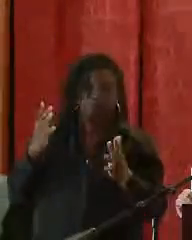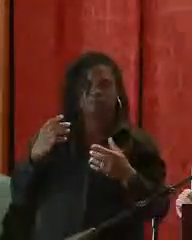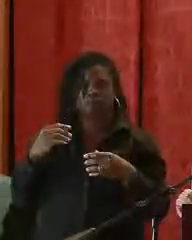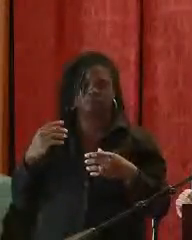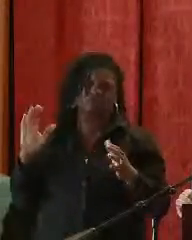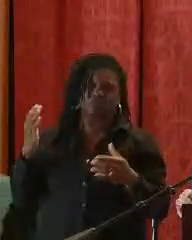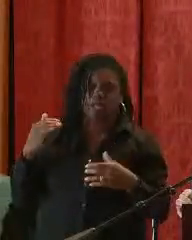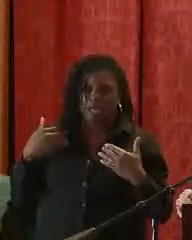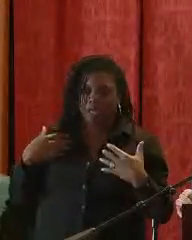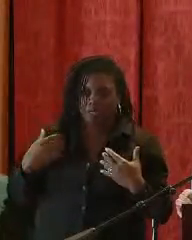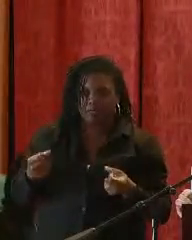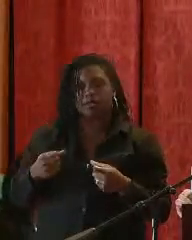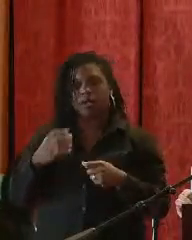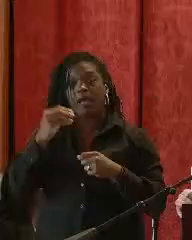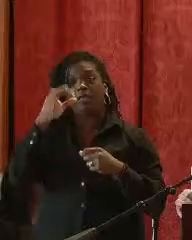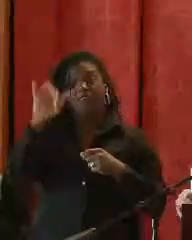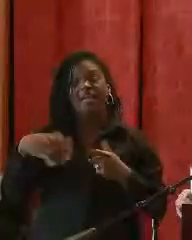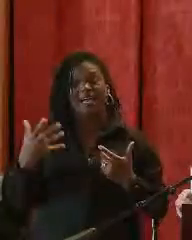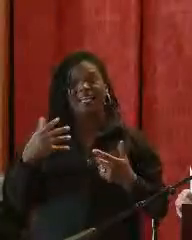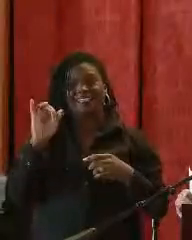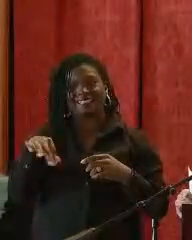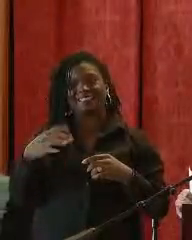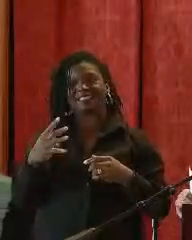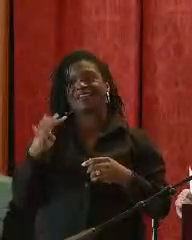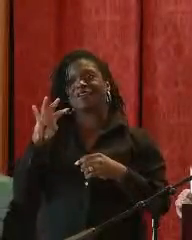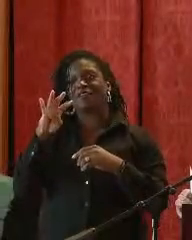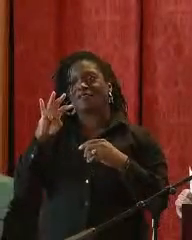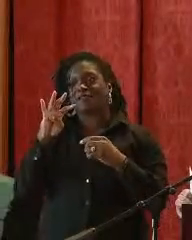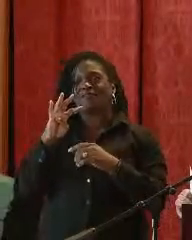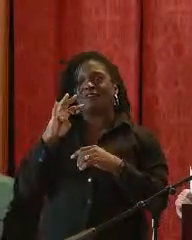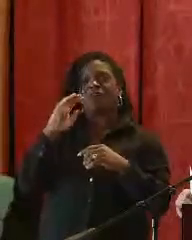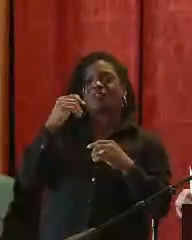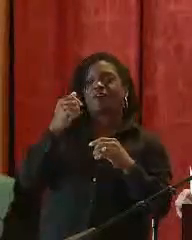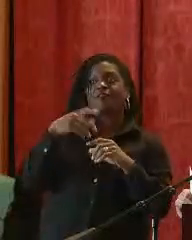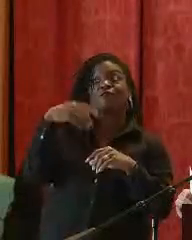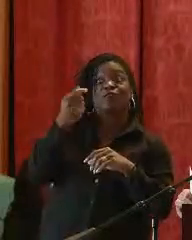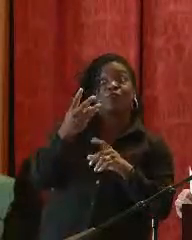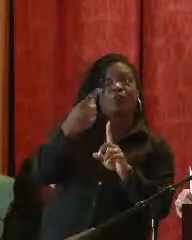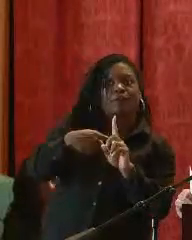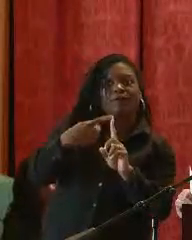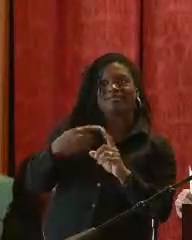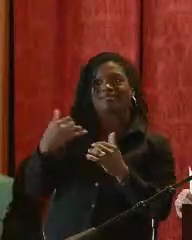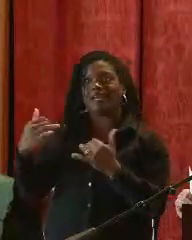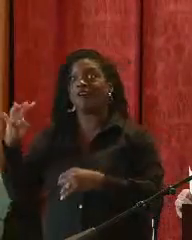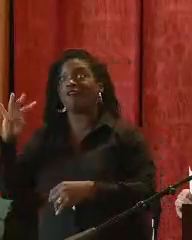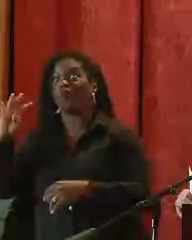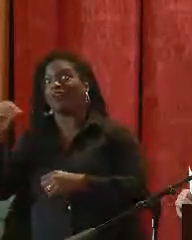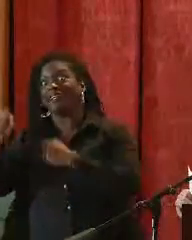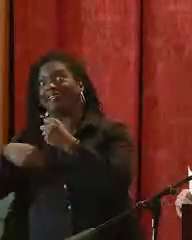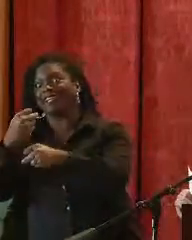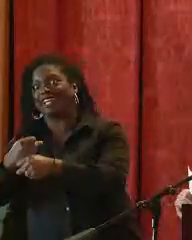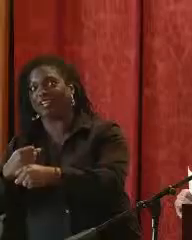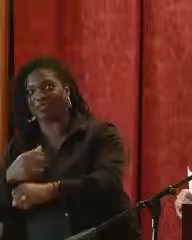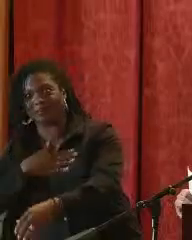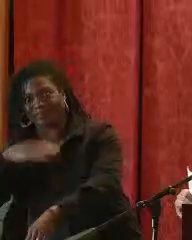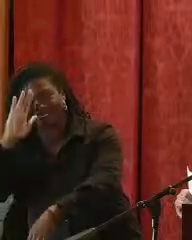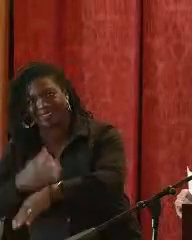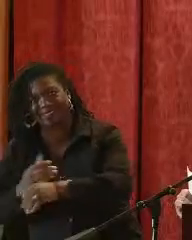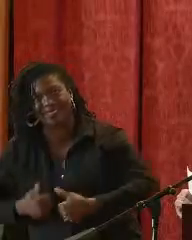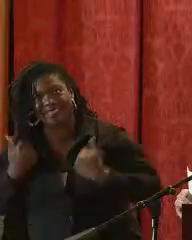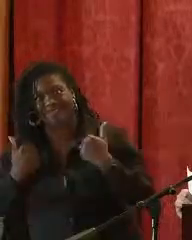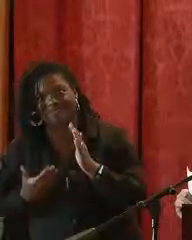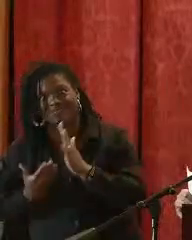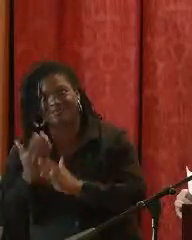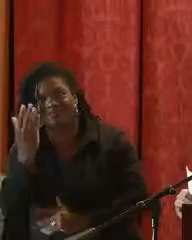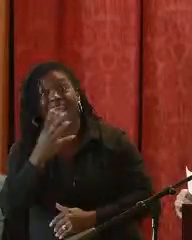so yes, the doctors missed it by that much, by 40 years. He's got a college degree. He is doing fine health-wise, and our daughter